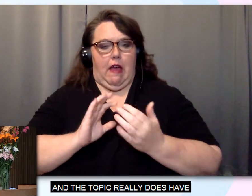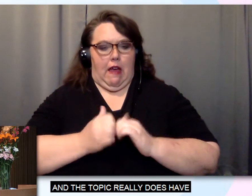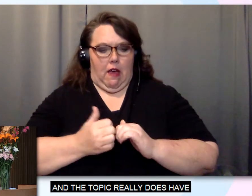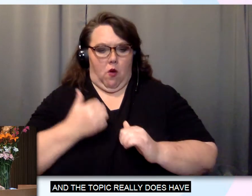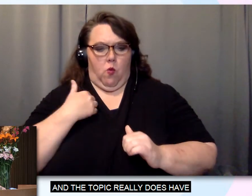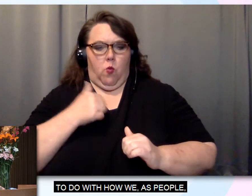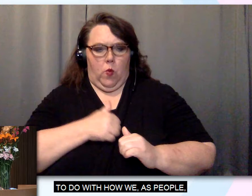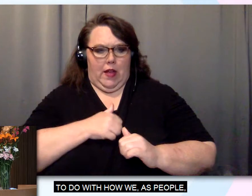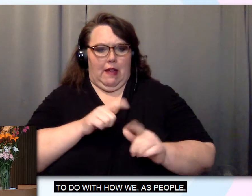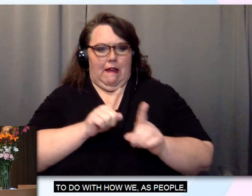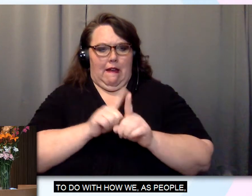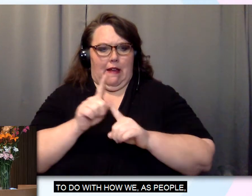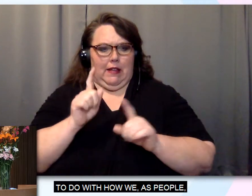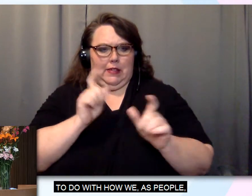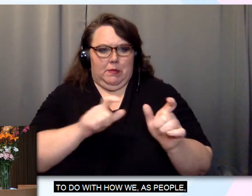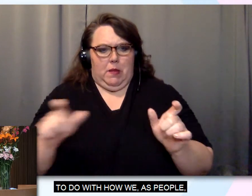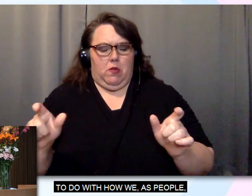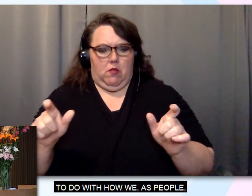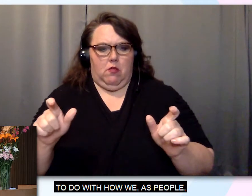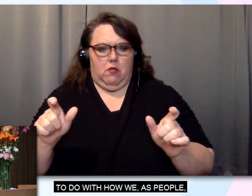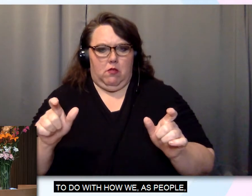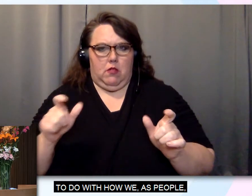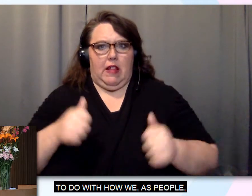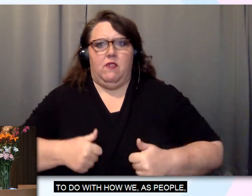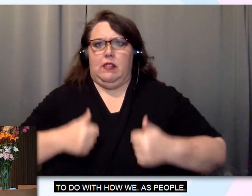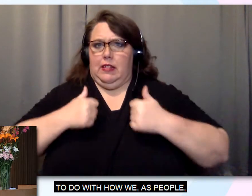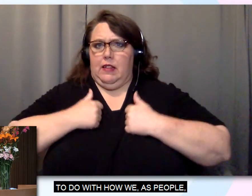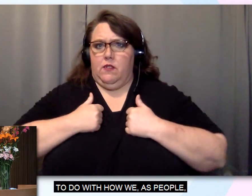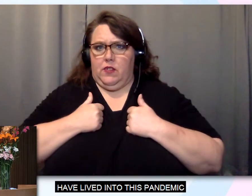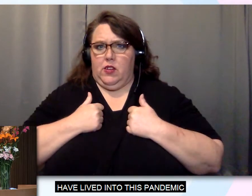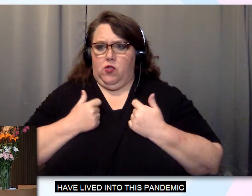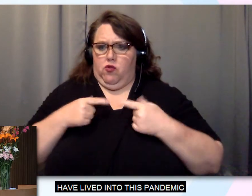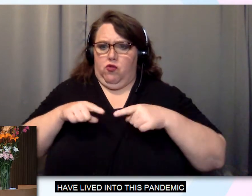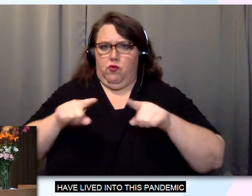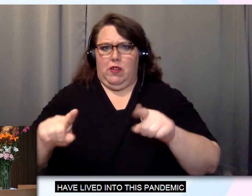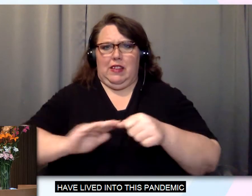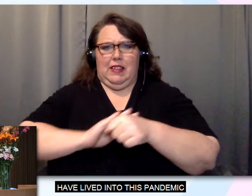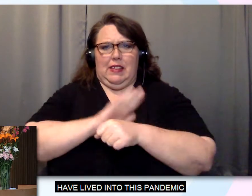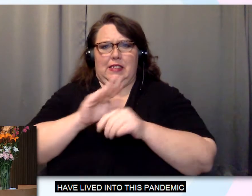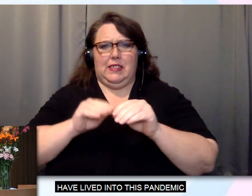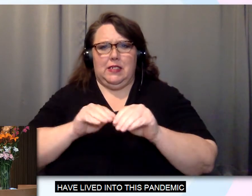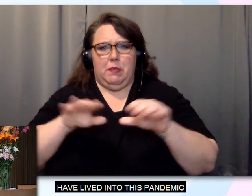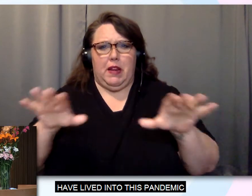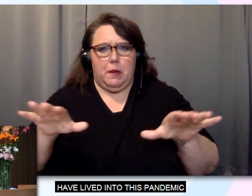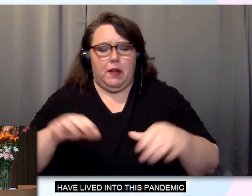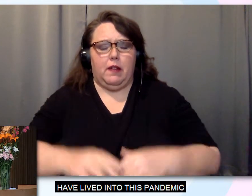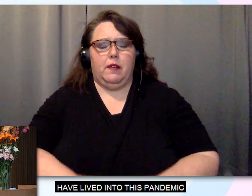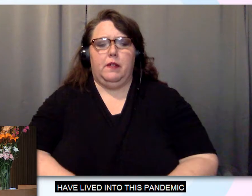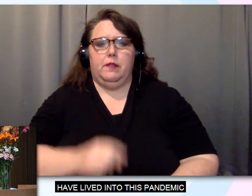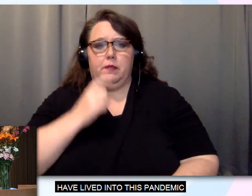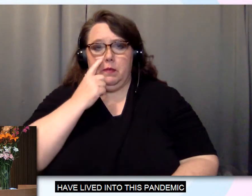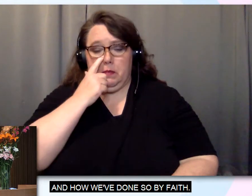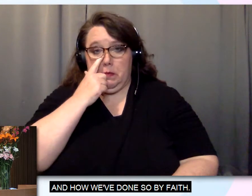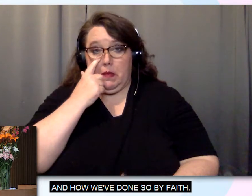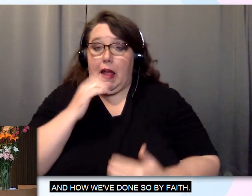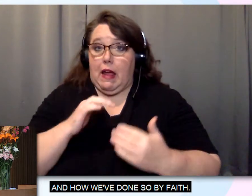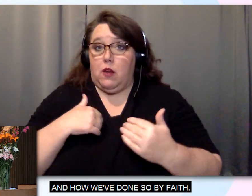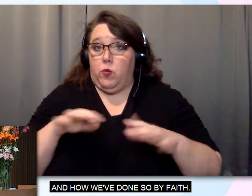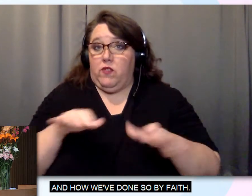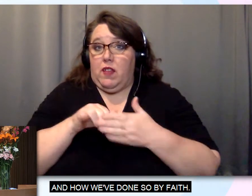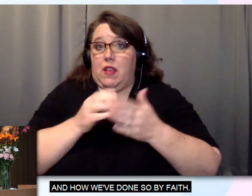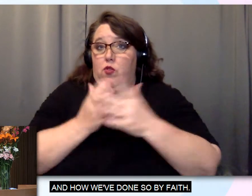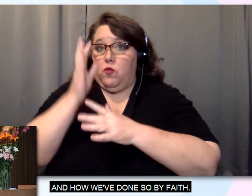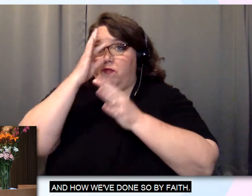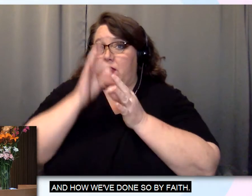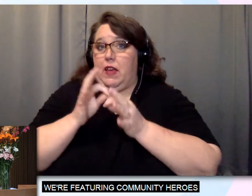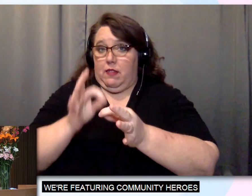do with how we as people have lived into this pandemic, and how we've done so